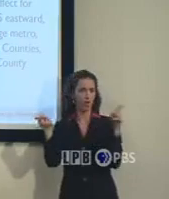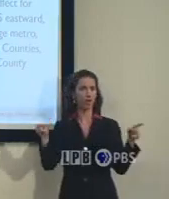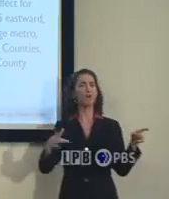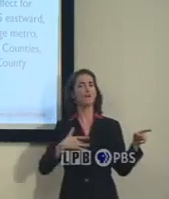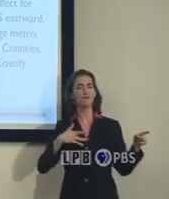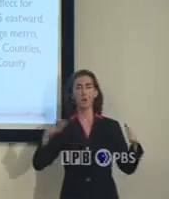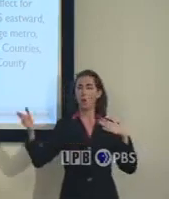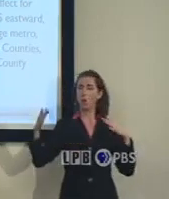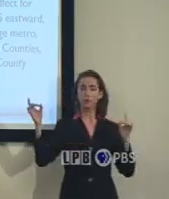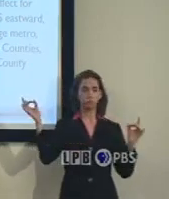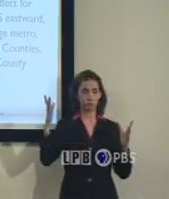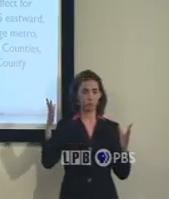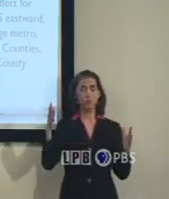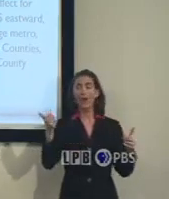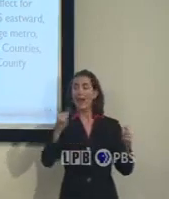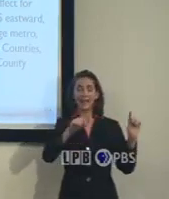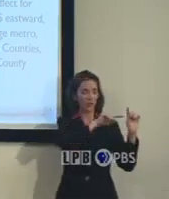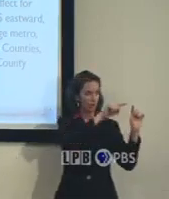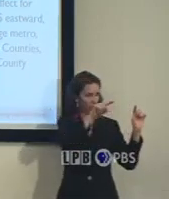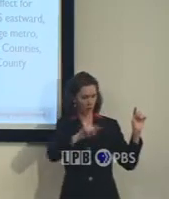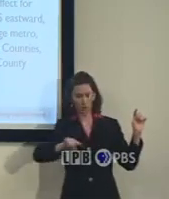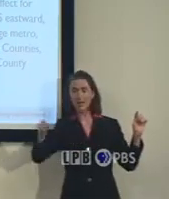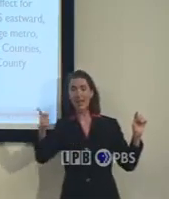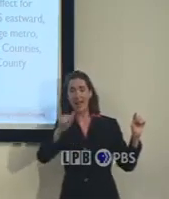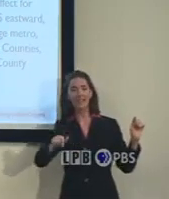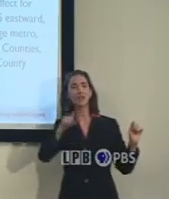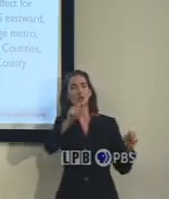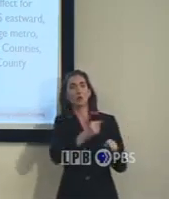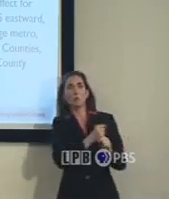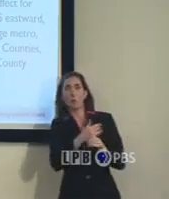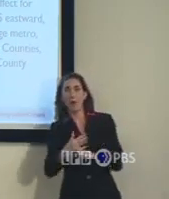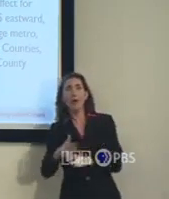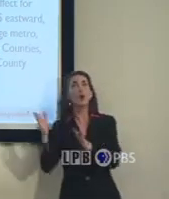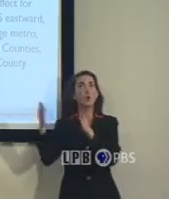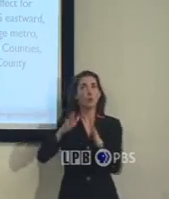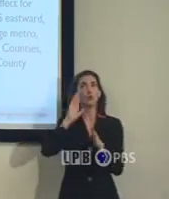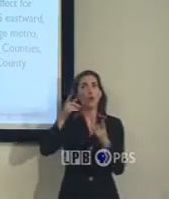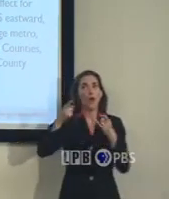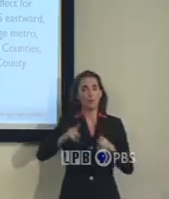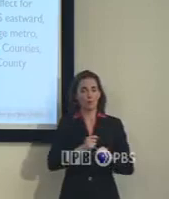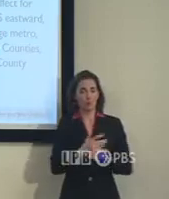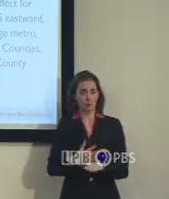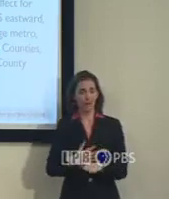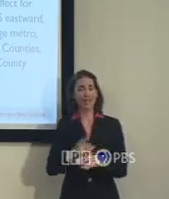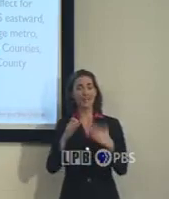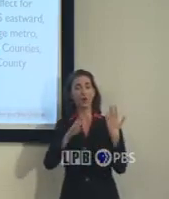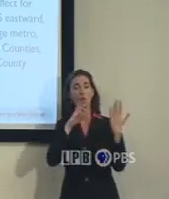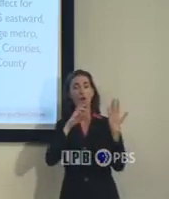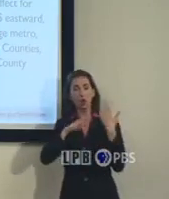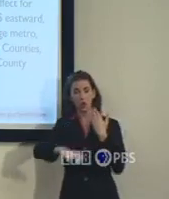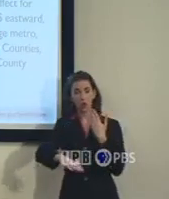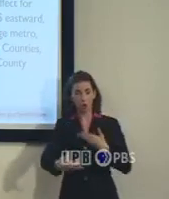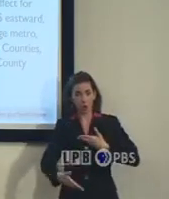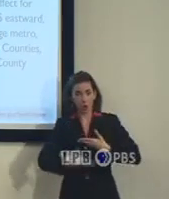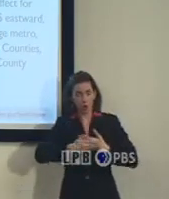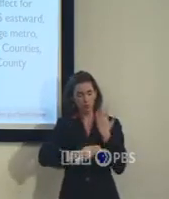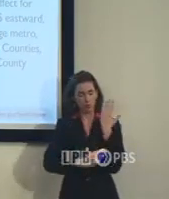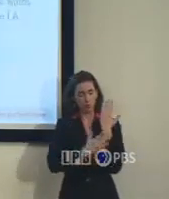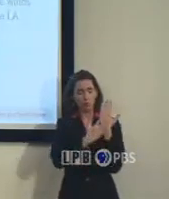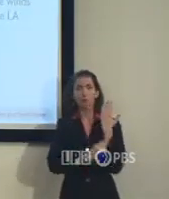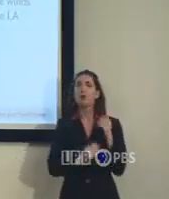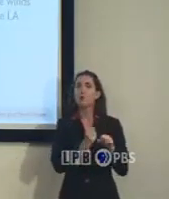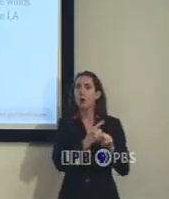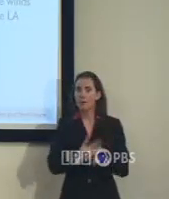should be preparing for significant winds. And then if you're along the coast, you should be preparing for a significant